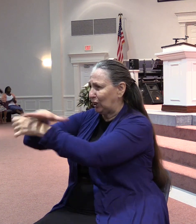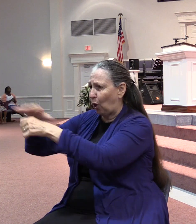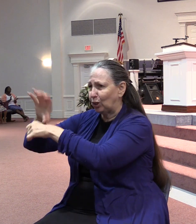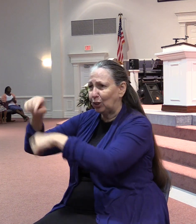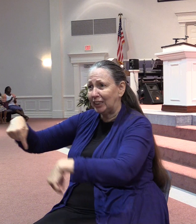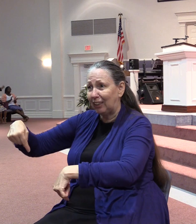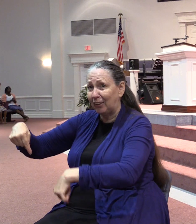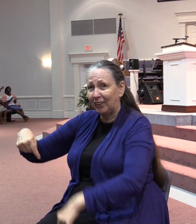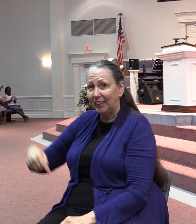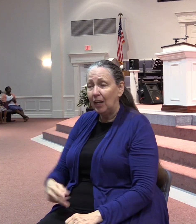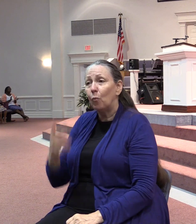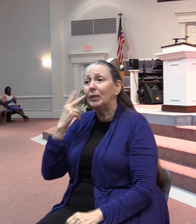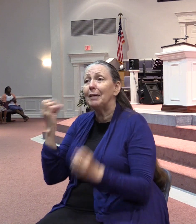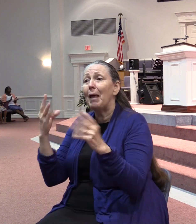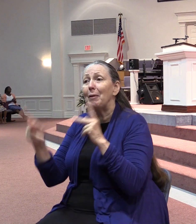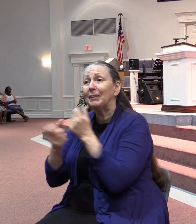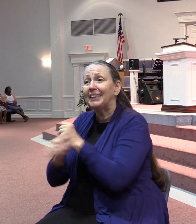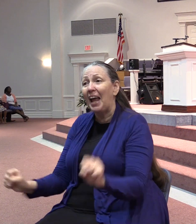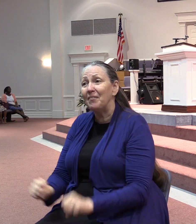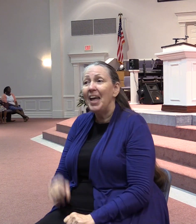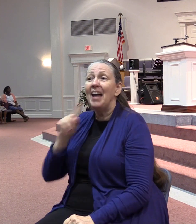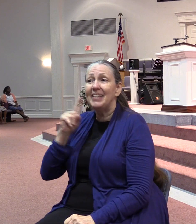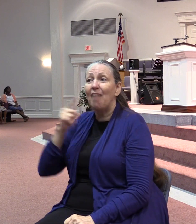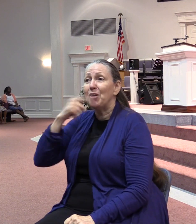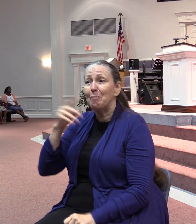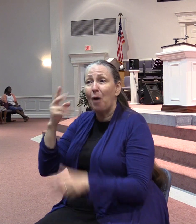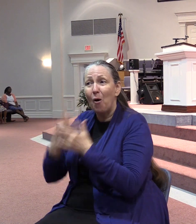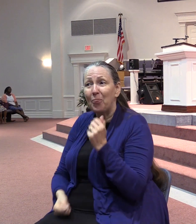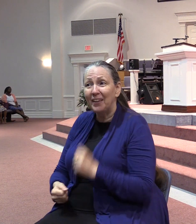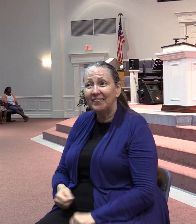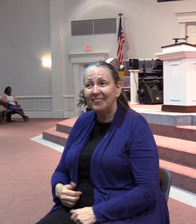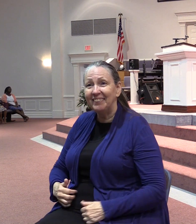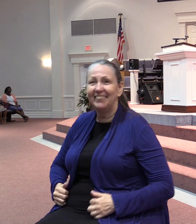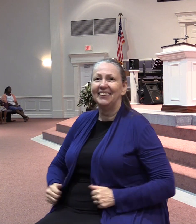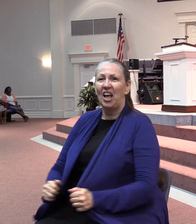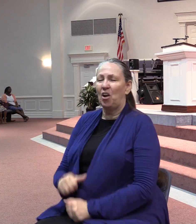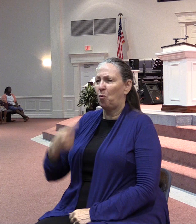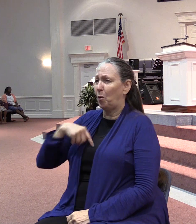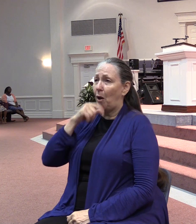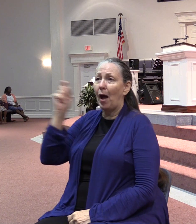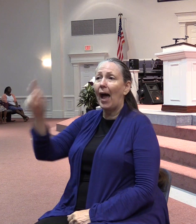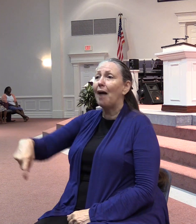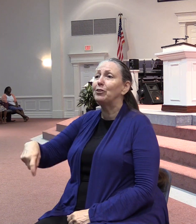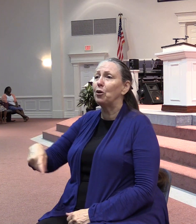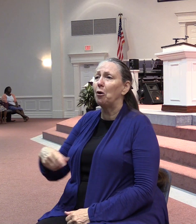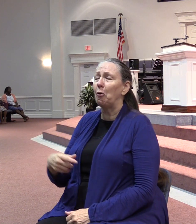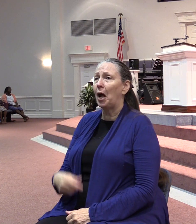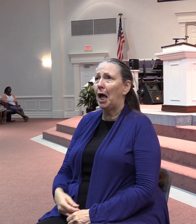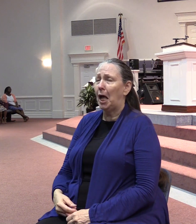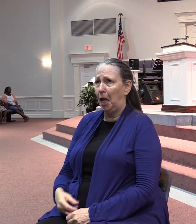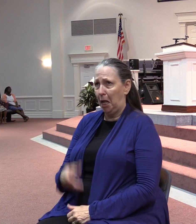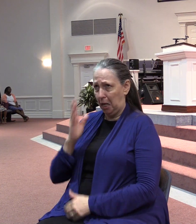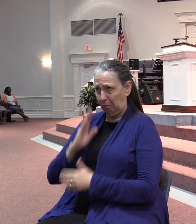church. What I'm trying to say is we don't have to take a back seat to anybody. We don't have to